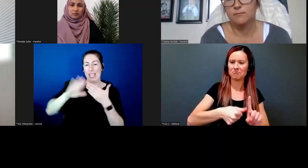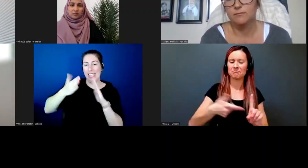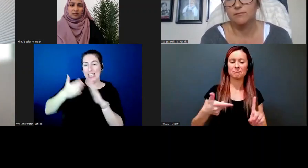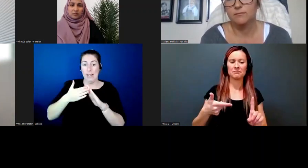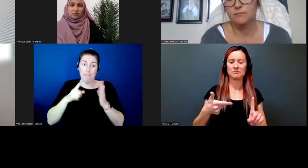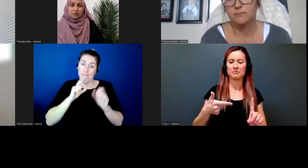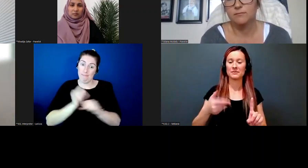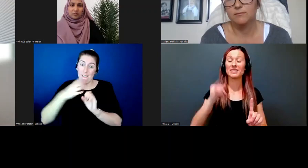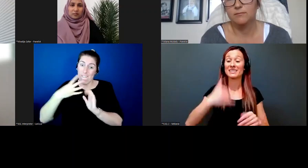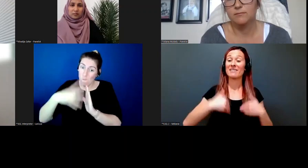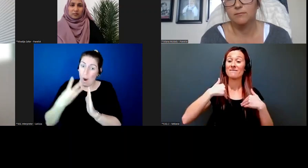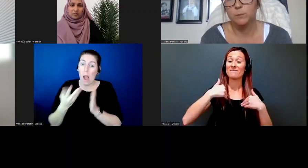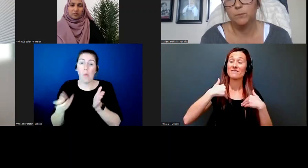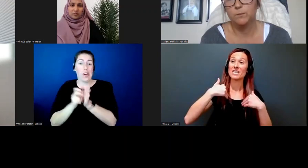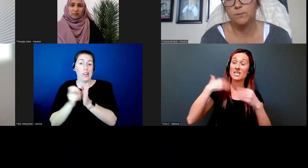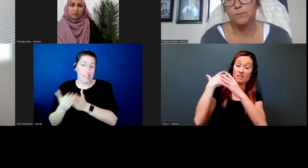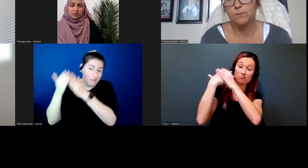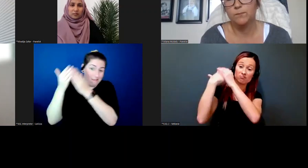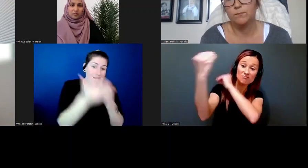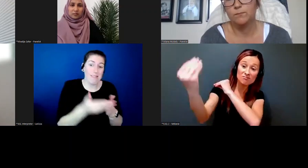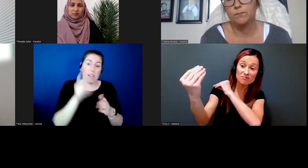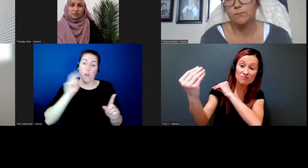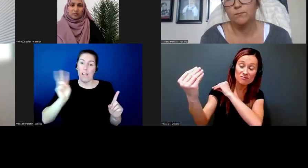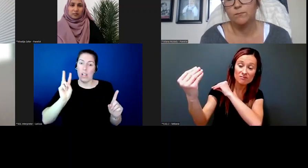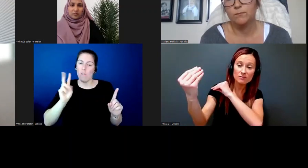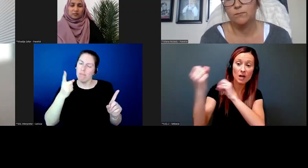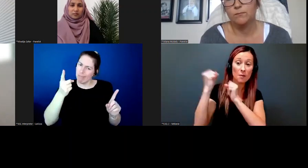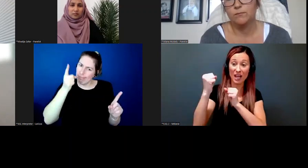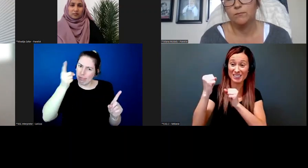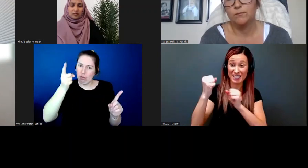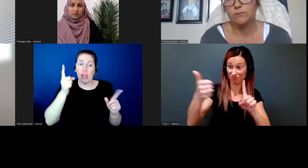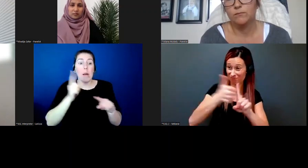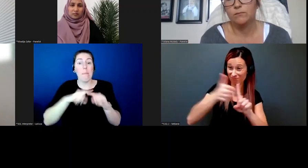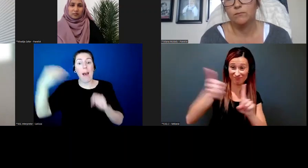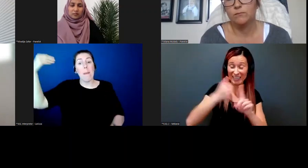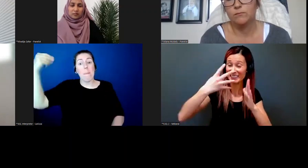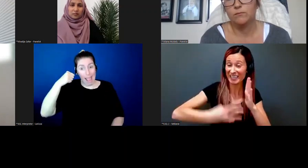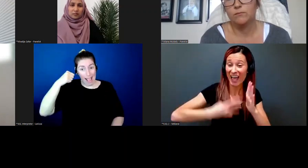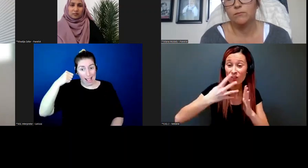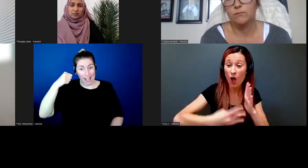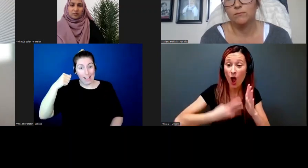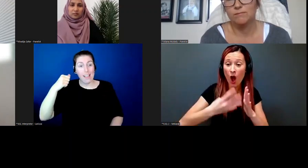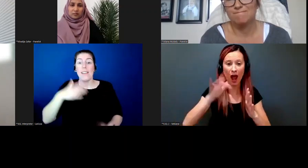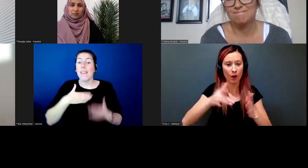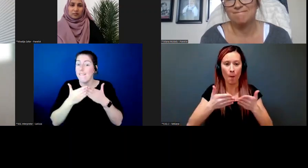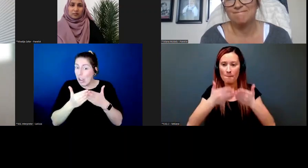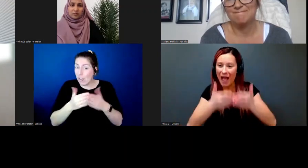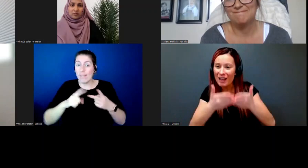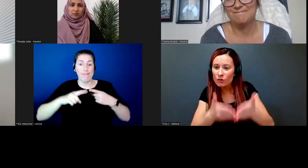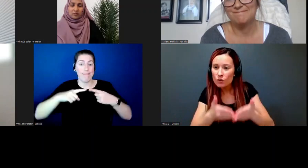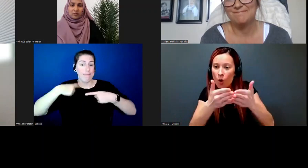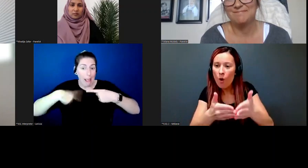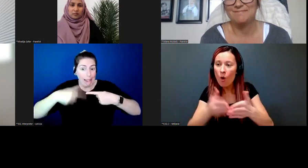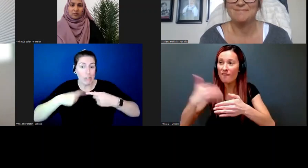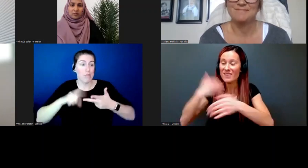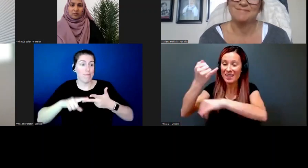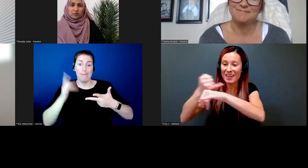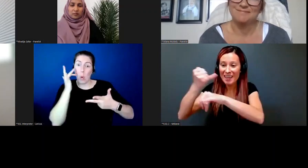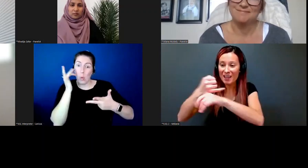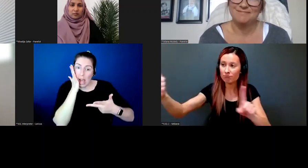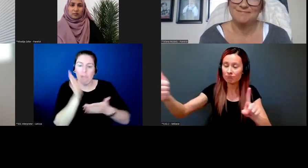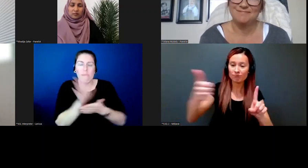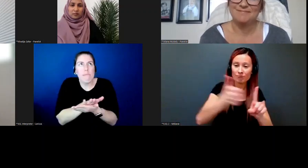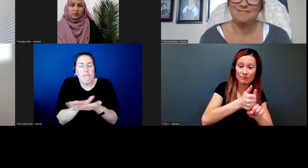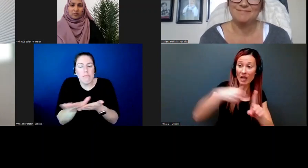to Vancouver. And my travel is paid for, my ferry, my mileage, and my hotel, and that makes sense. And